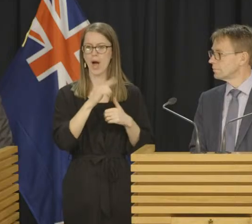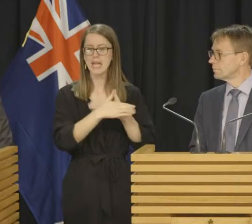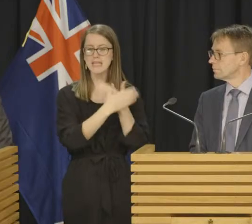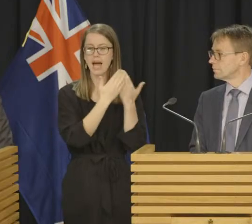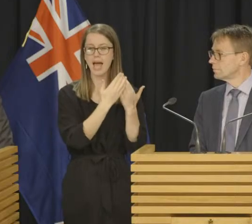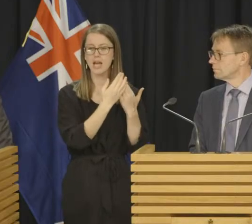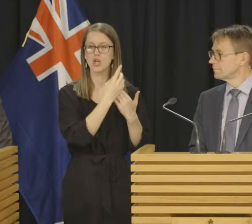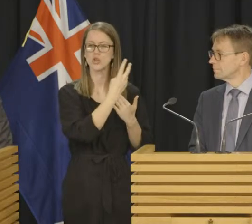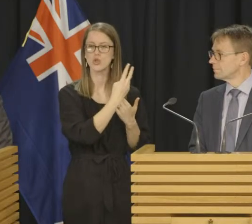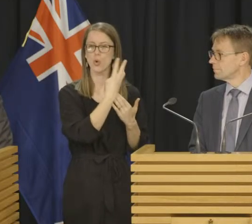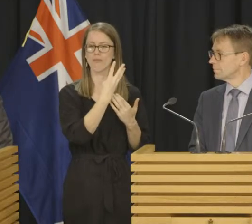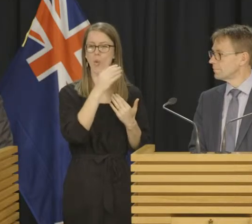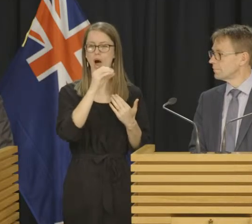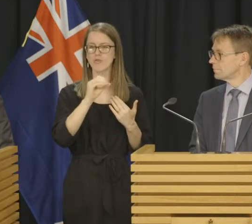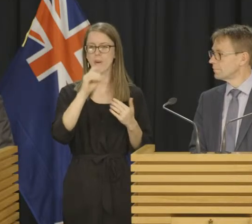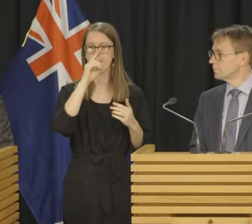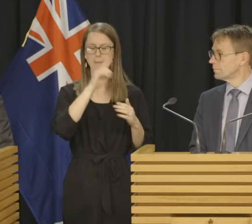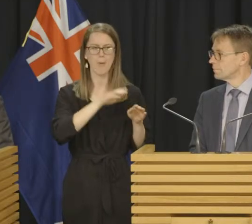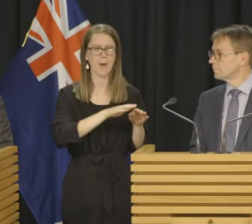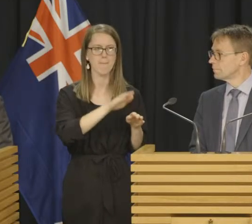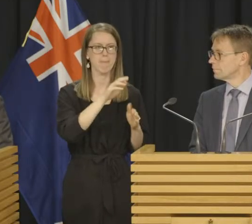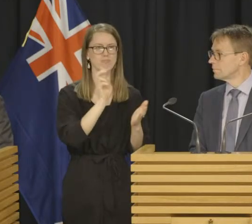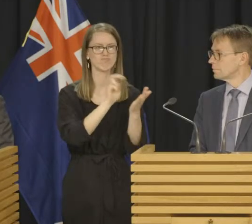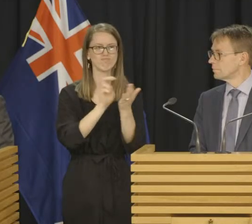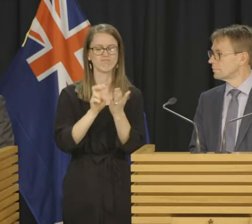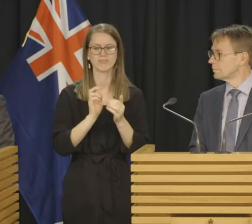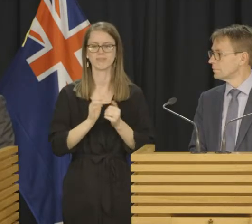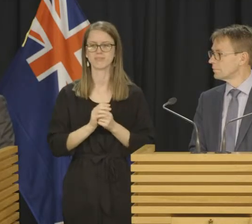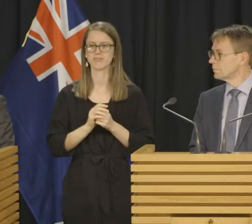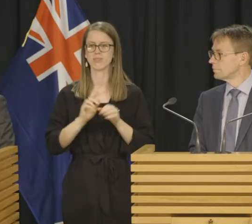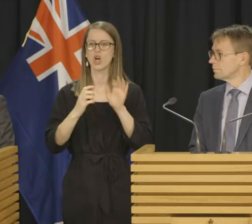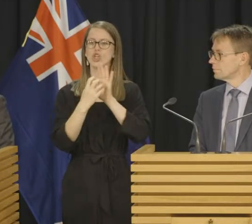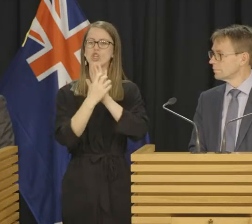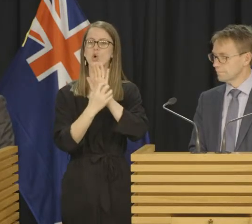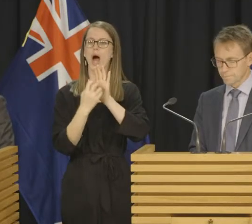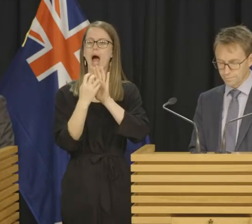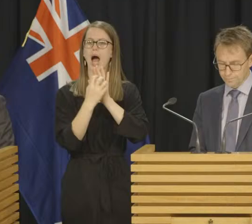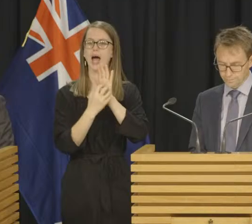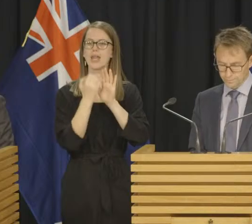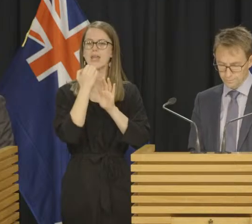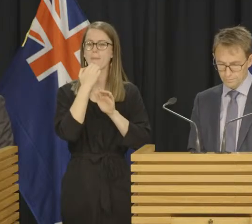day alone. QR codes are also increasing, currently up to